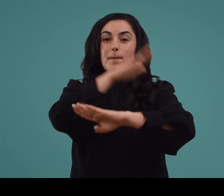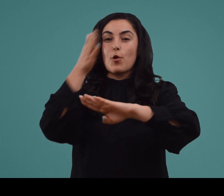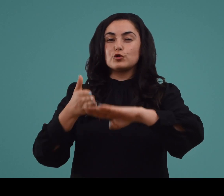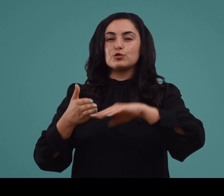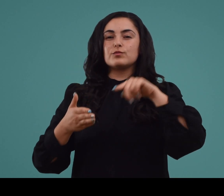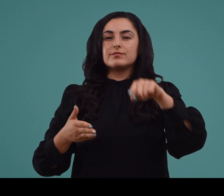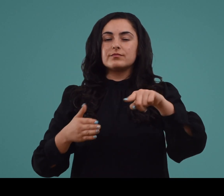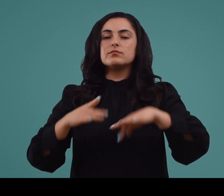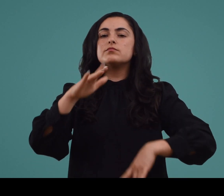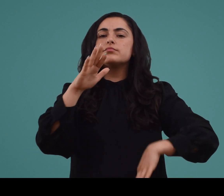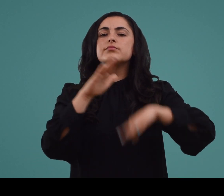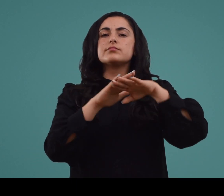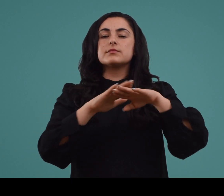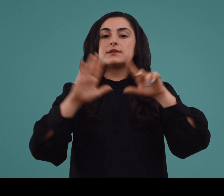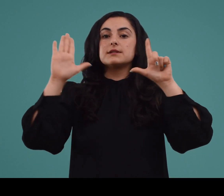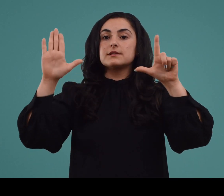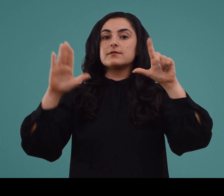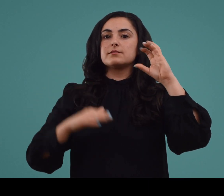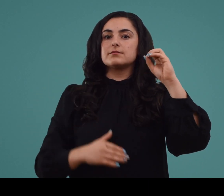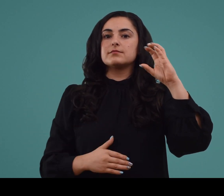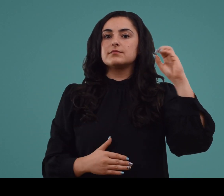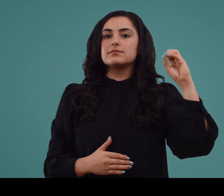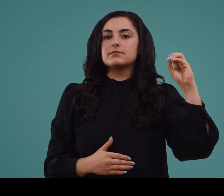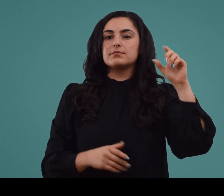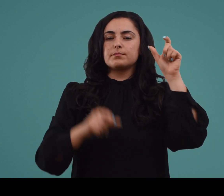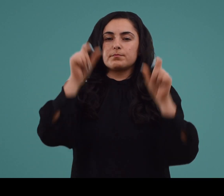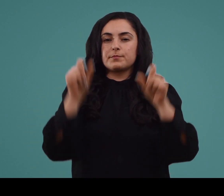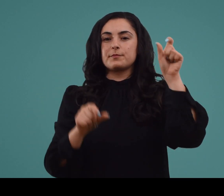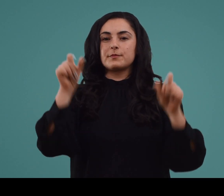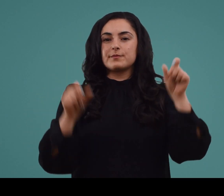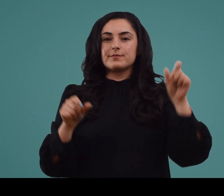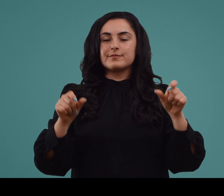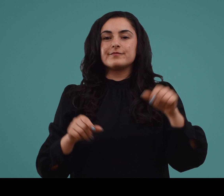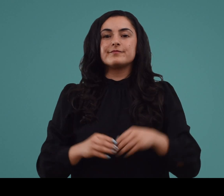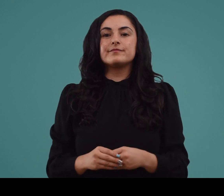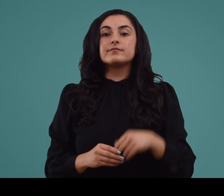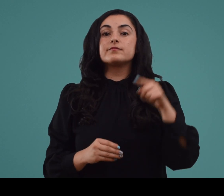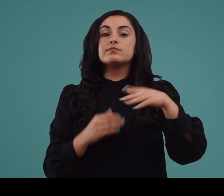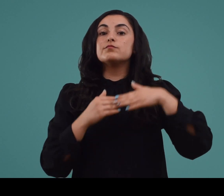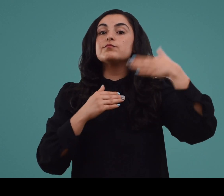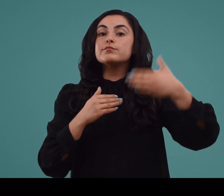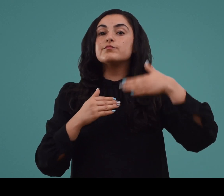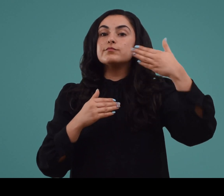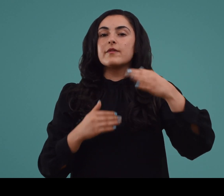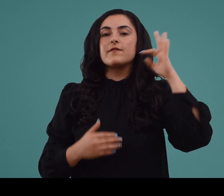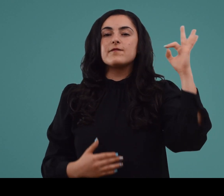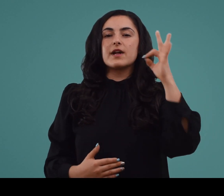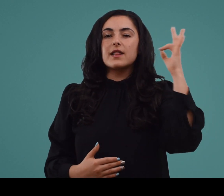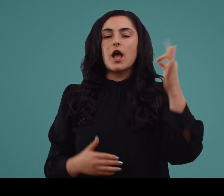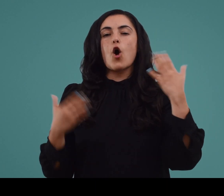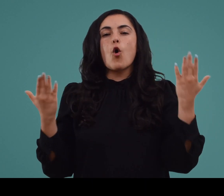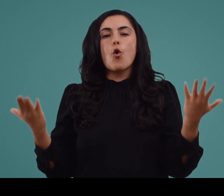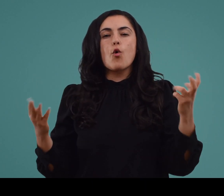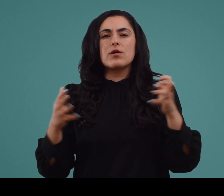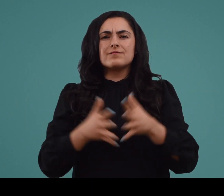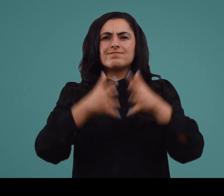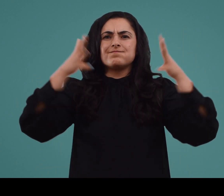Although the mosque's capacity is 700 people, on Fridays or major holidays